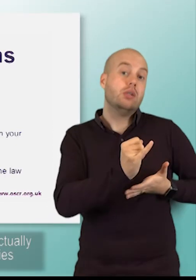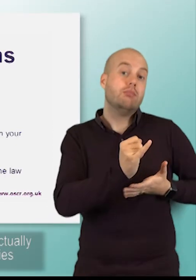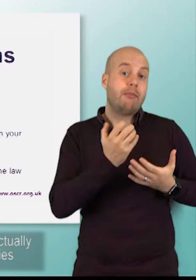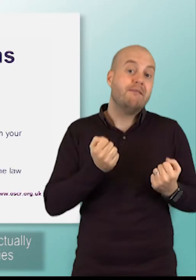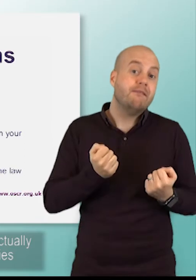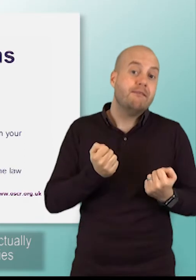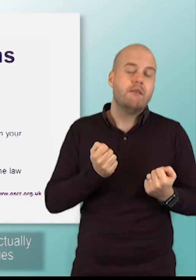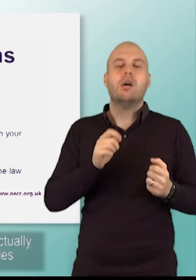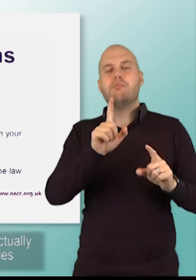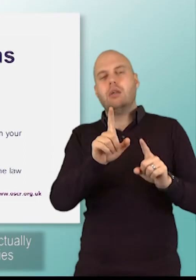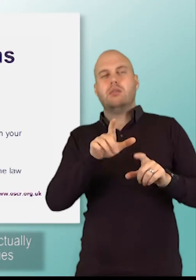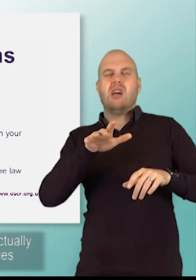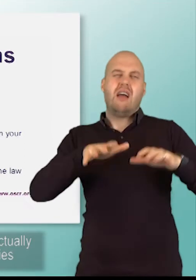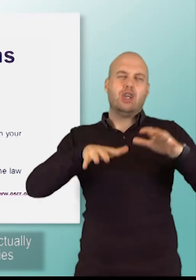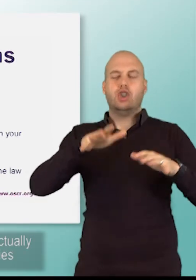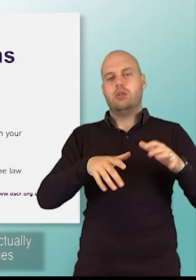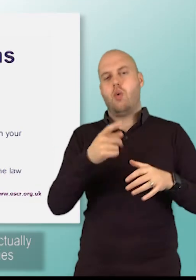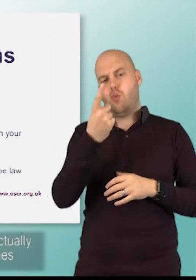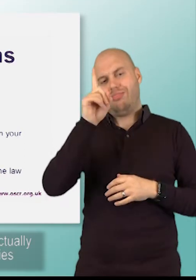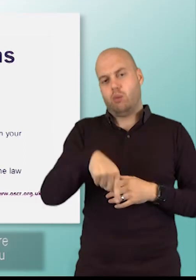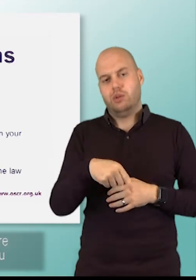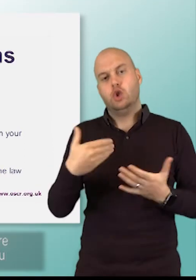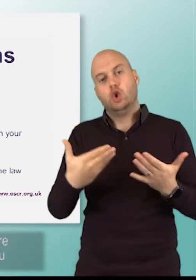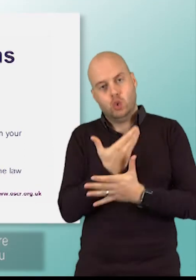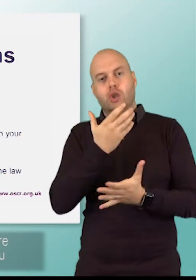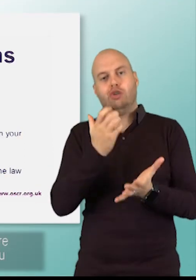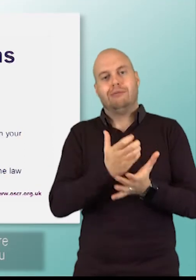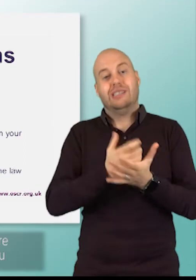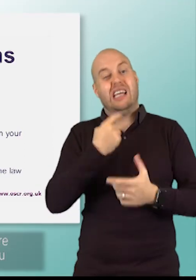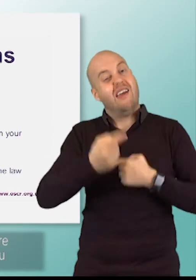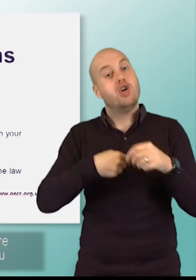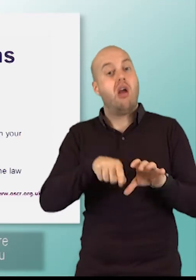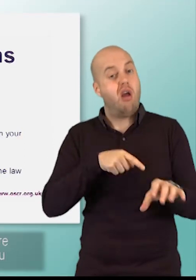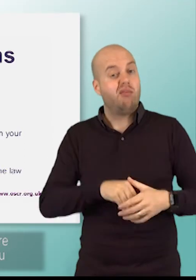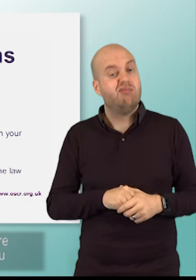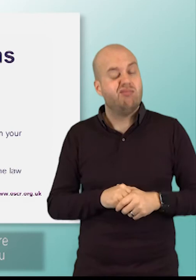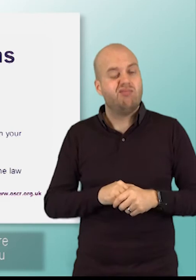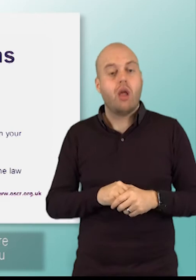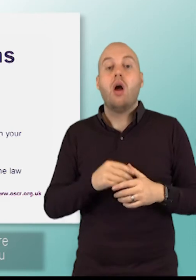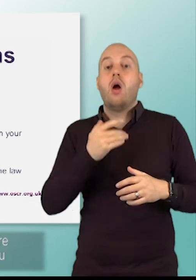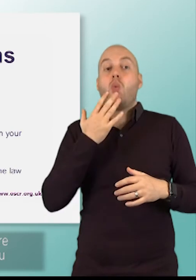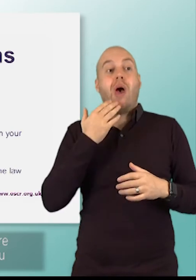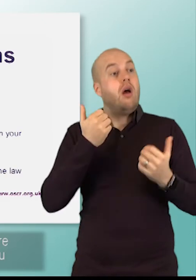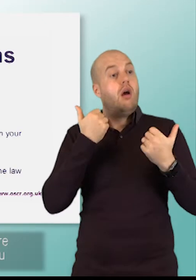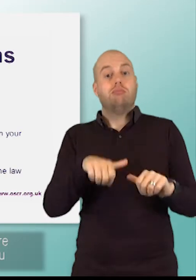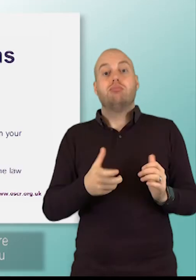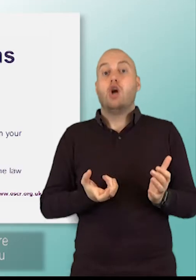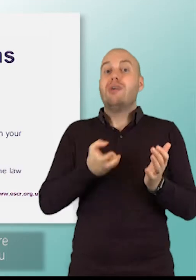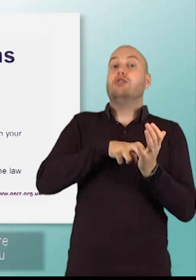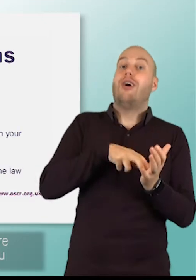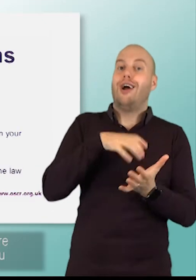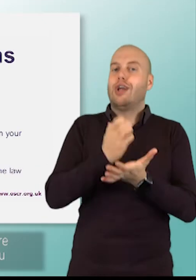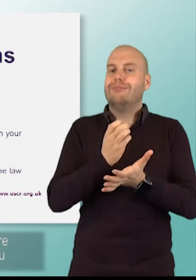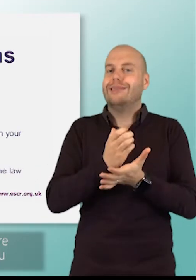refuse. But there's around 1,000 new charities coming onto the register every year. Once you are